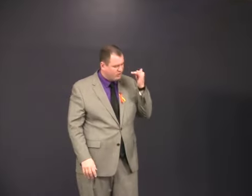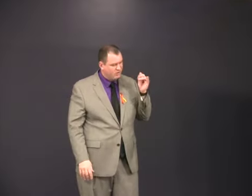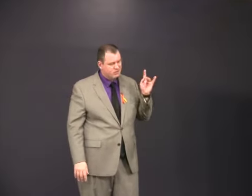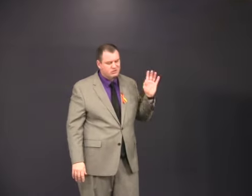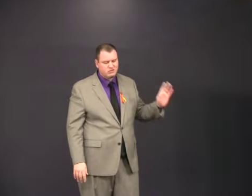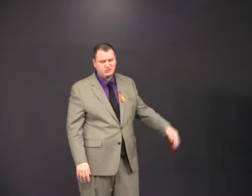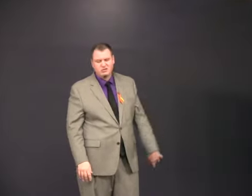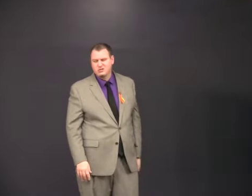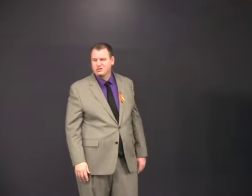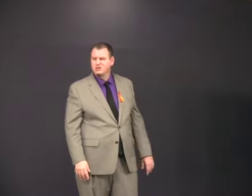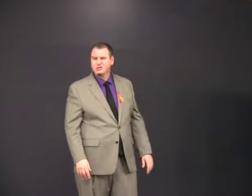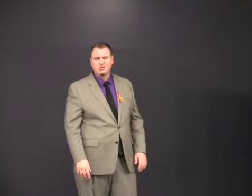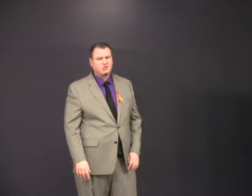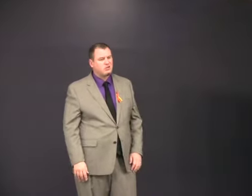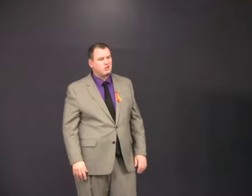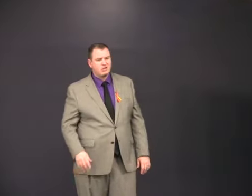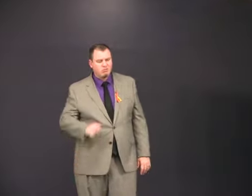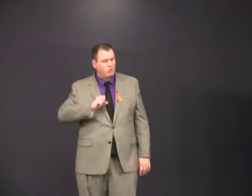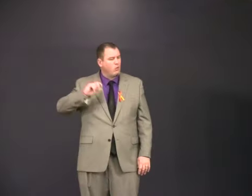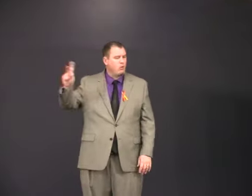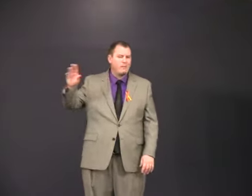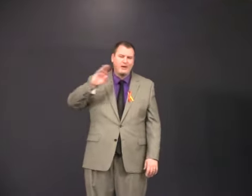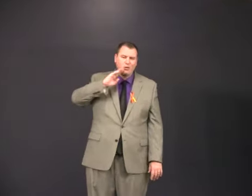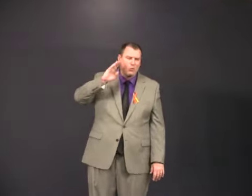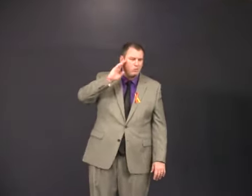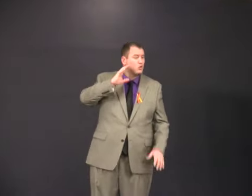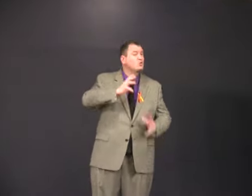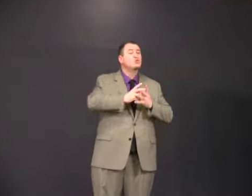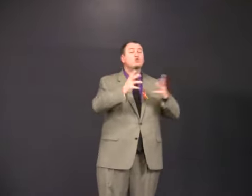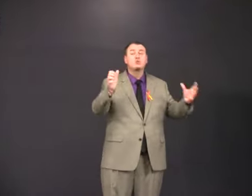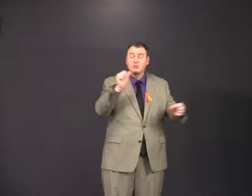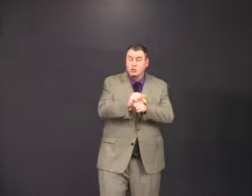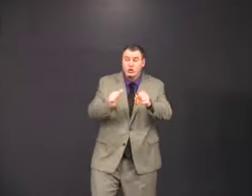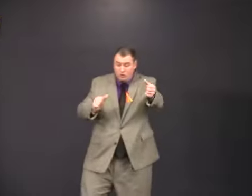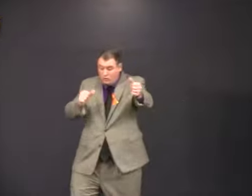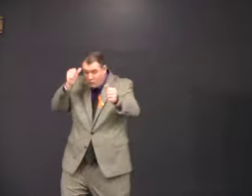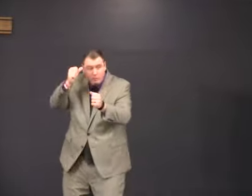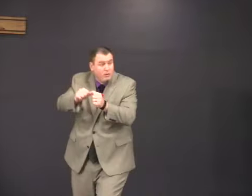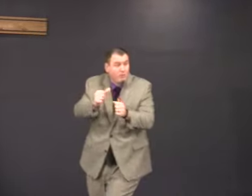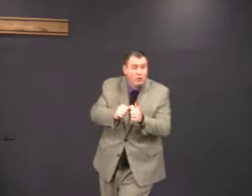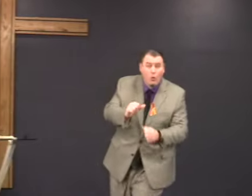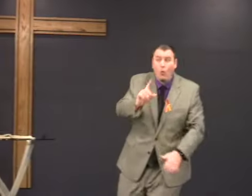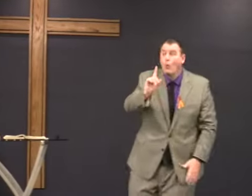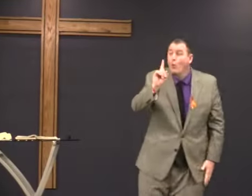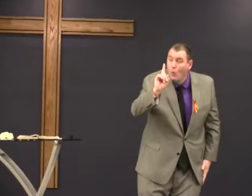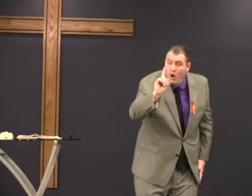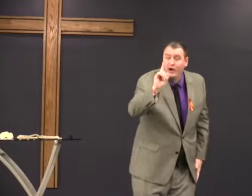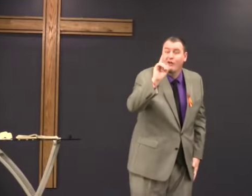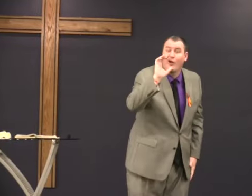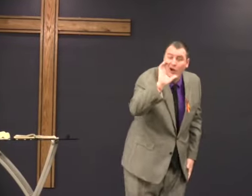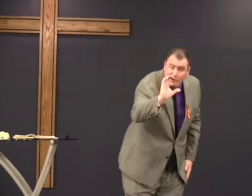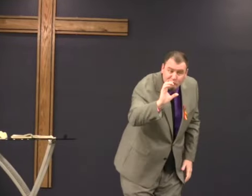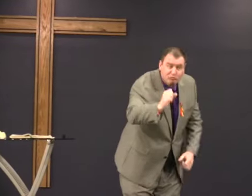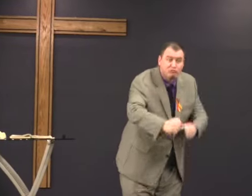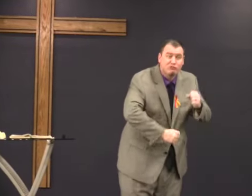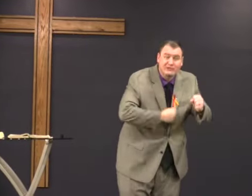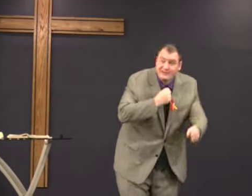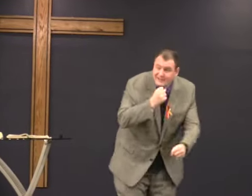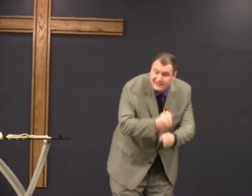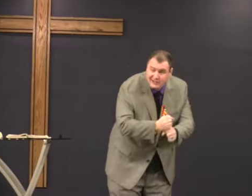what? I'm not going to be able to do this. Just forget it. I'm going to go back home. It's just too much work. Remember that